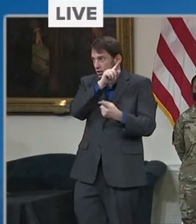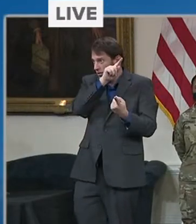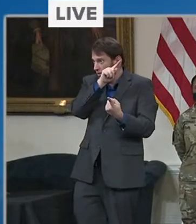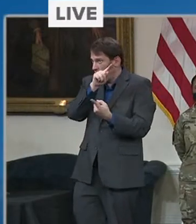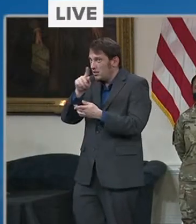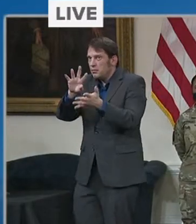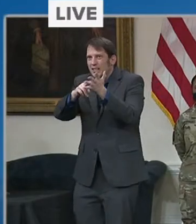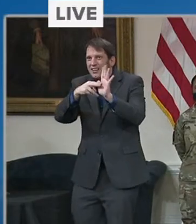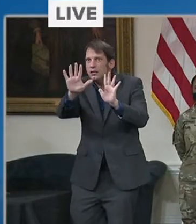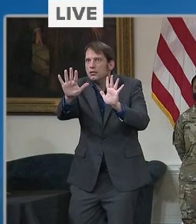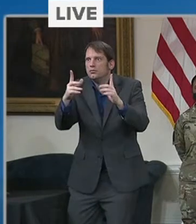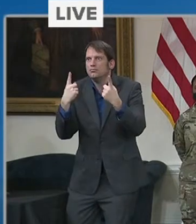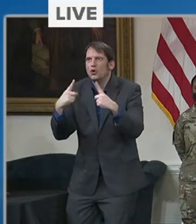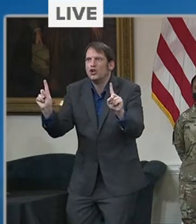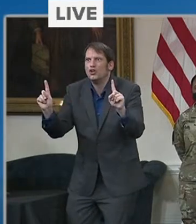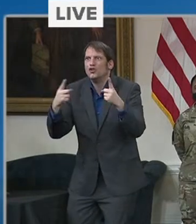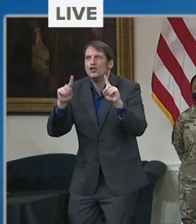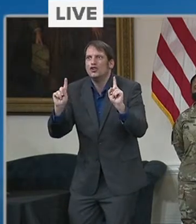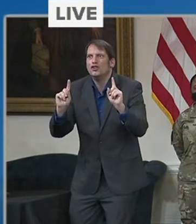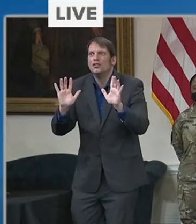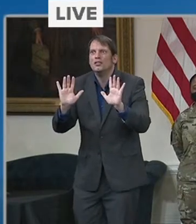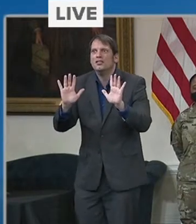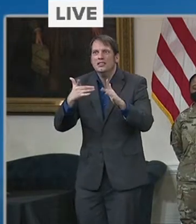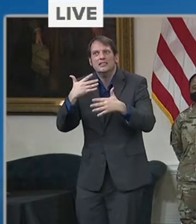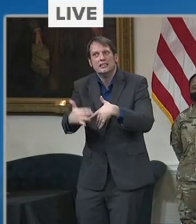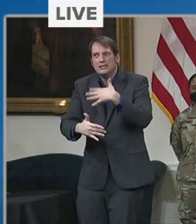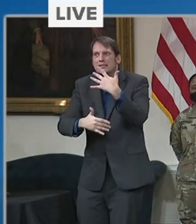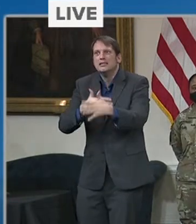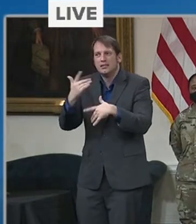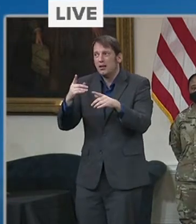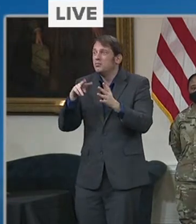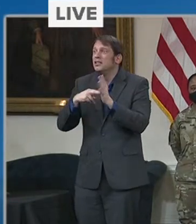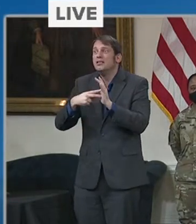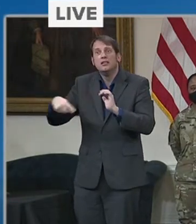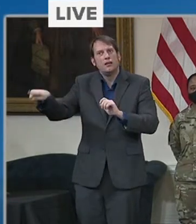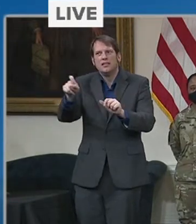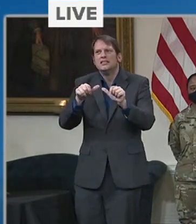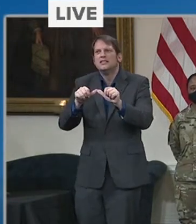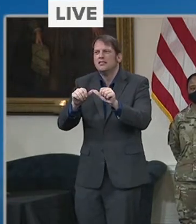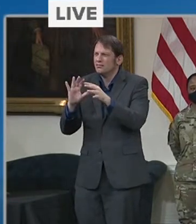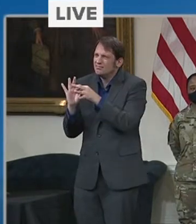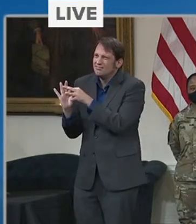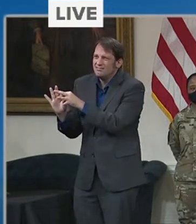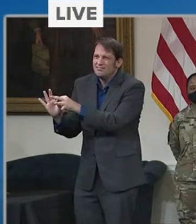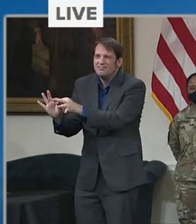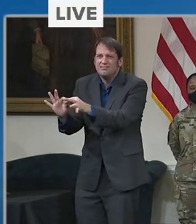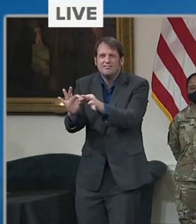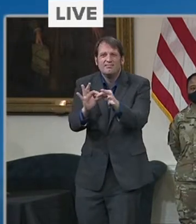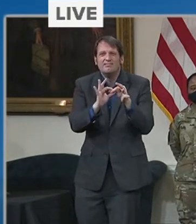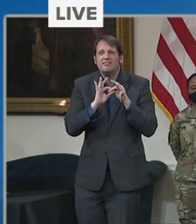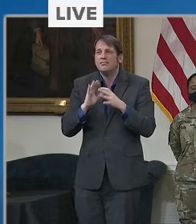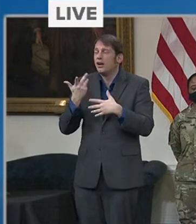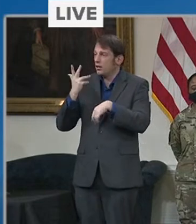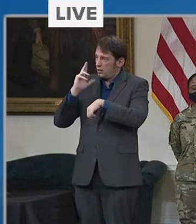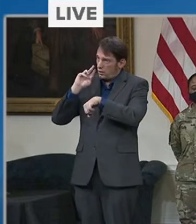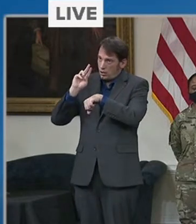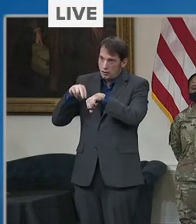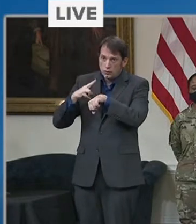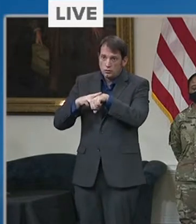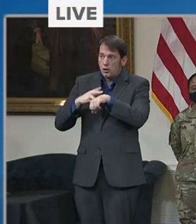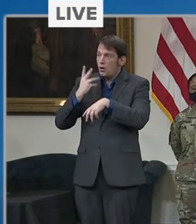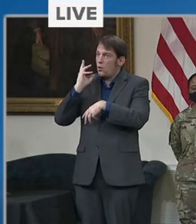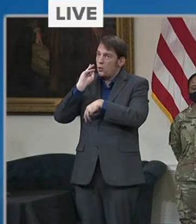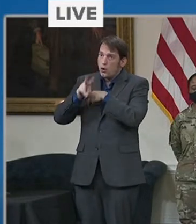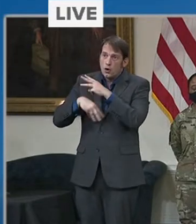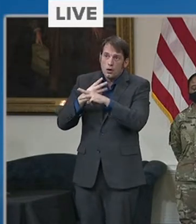because all of us are pulling together. Many national and world leaders remind us, though, that